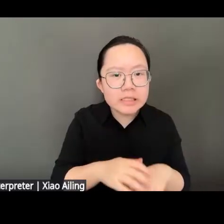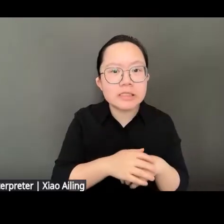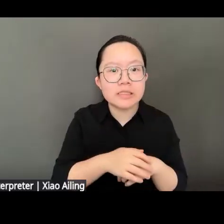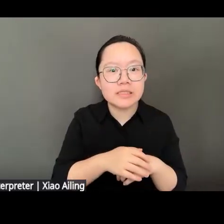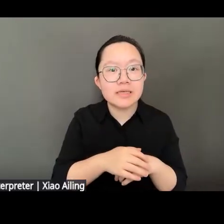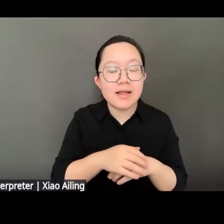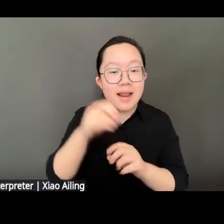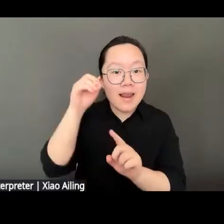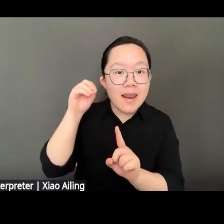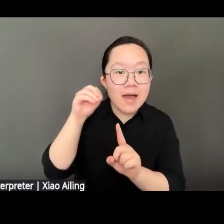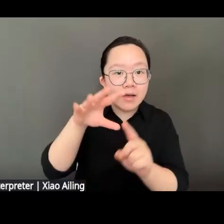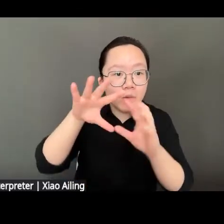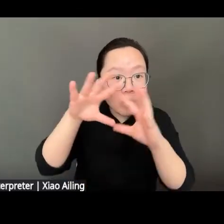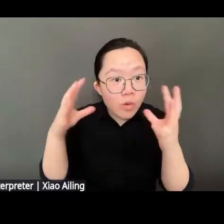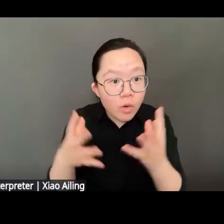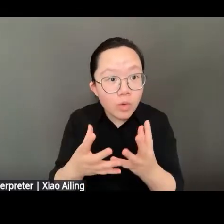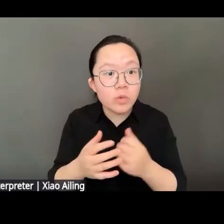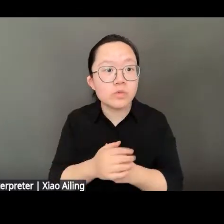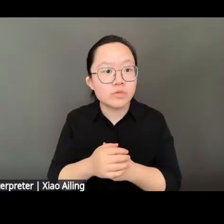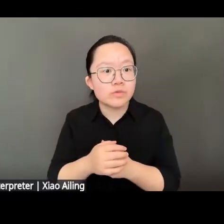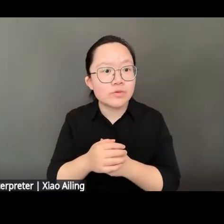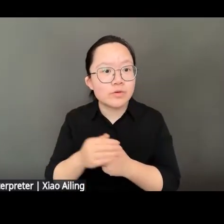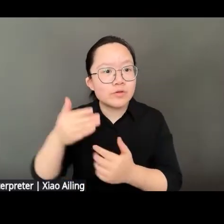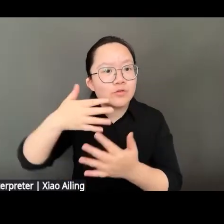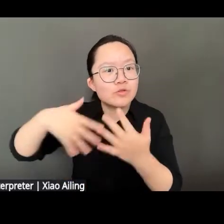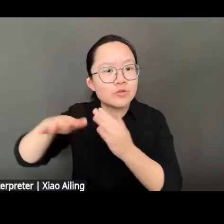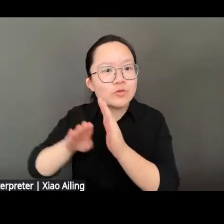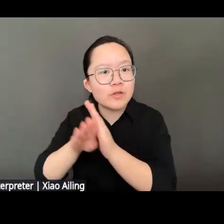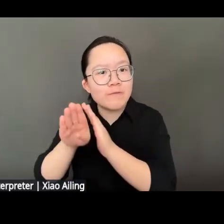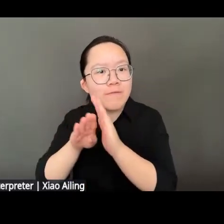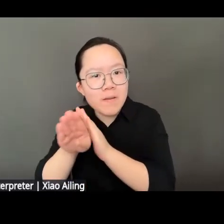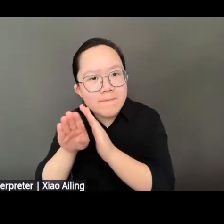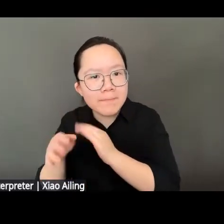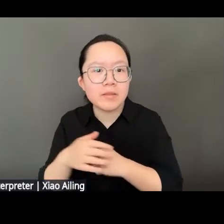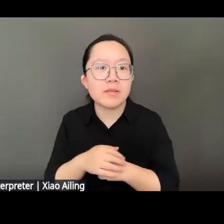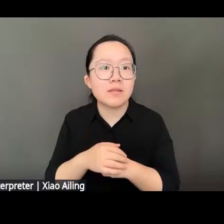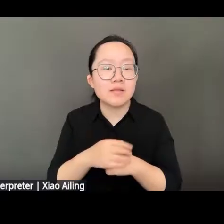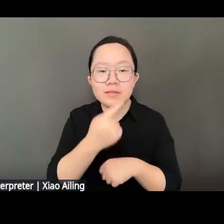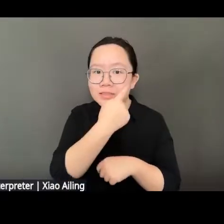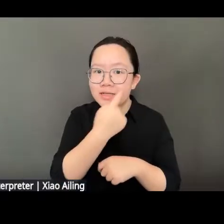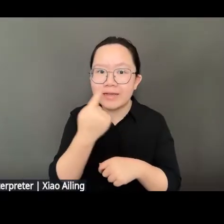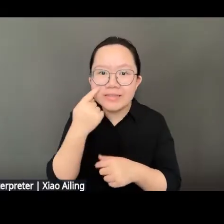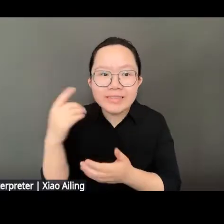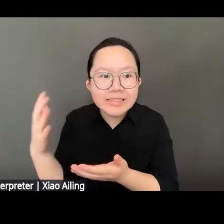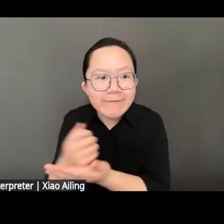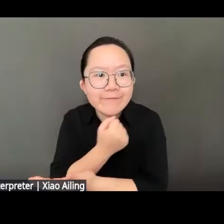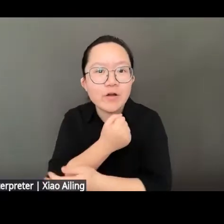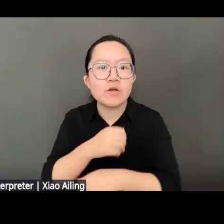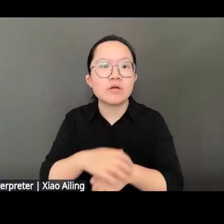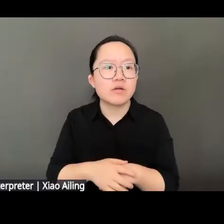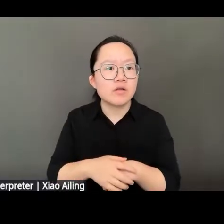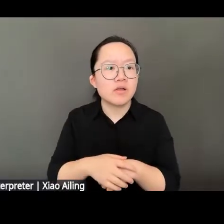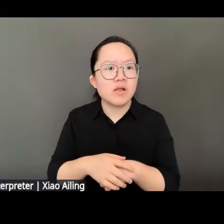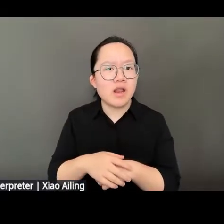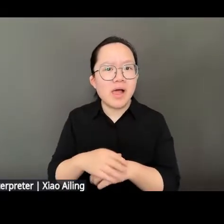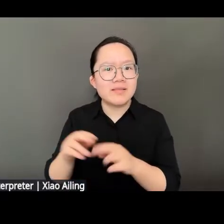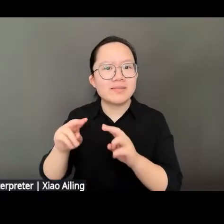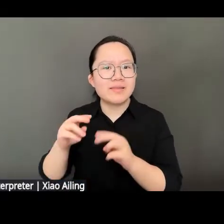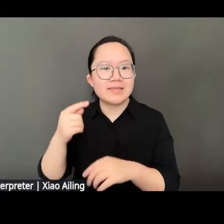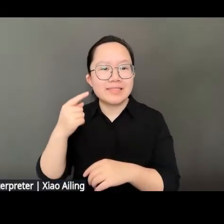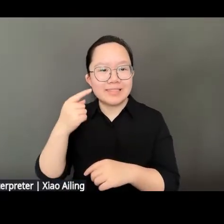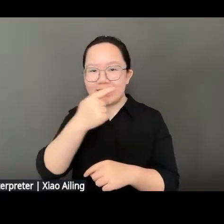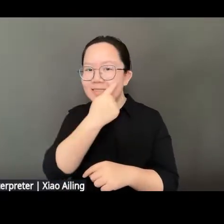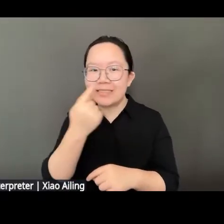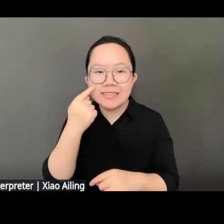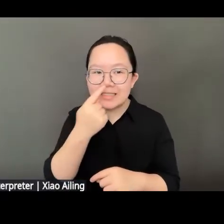Social Development Direct, Sightsavers, and Sense International. So when I talk about the program and the consortium,